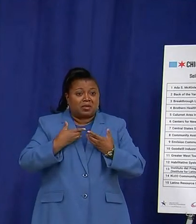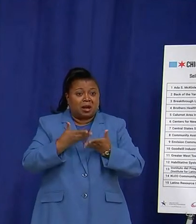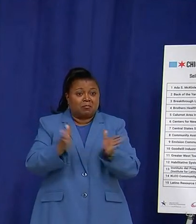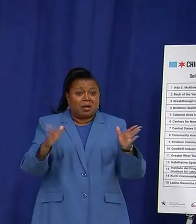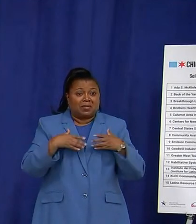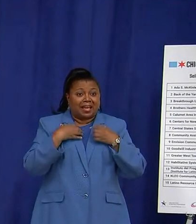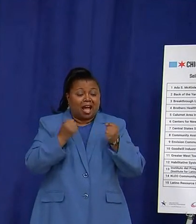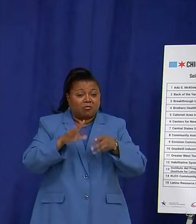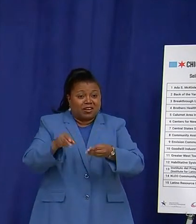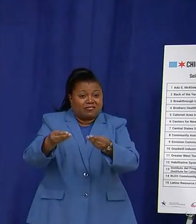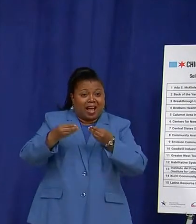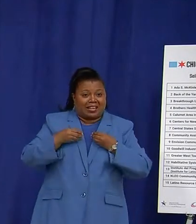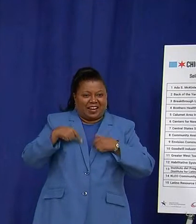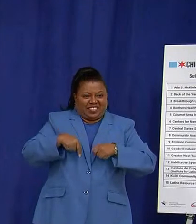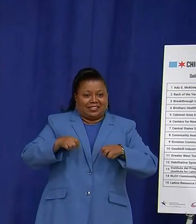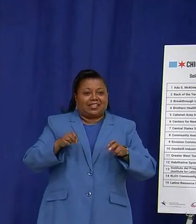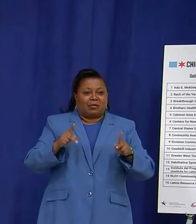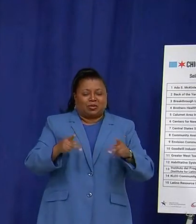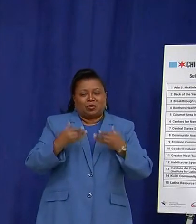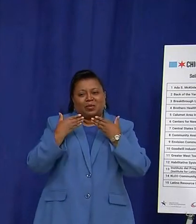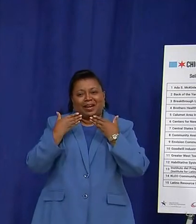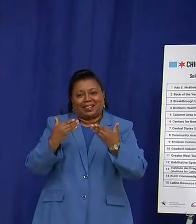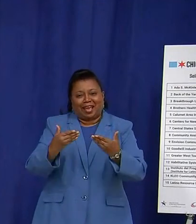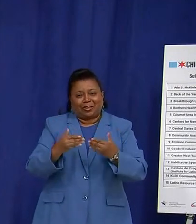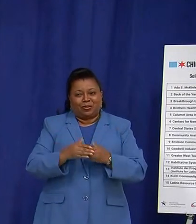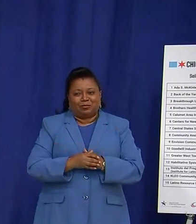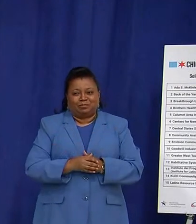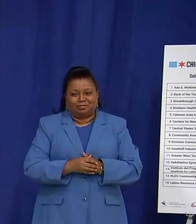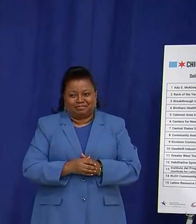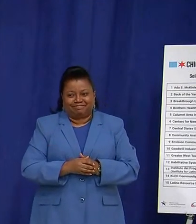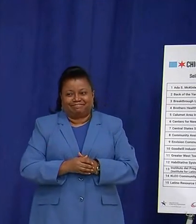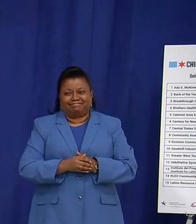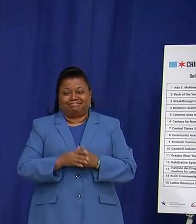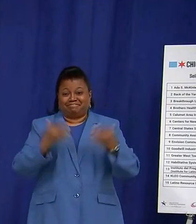Public Health for providing us with this opportunity. Thank you.